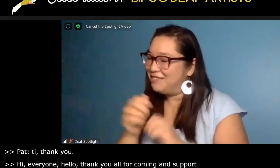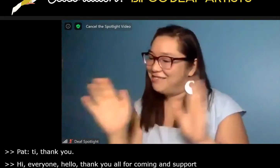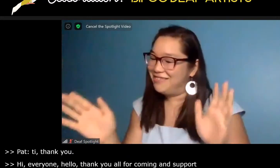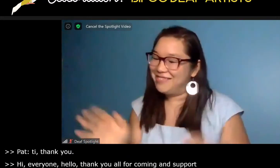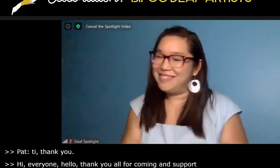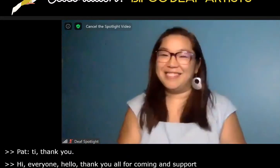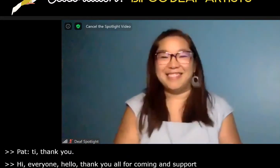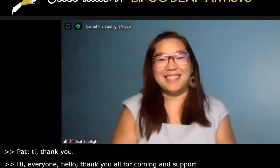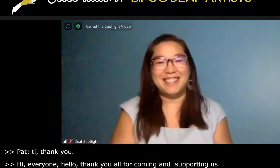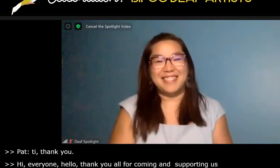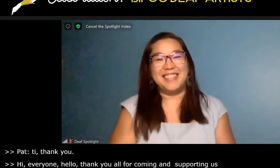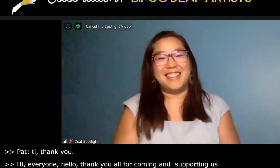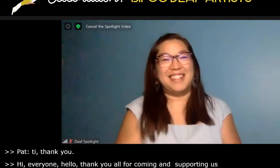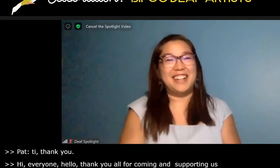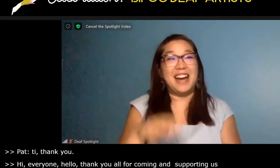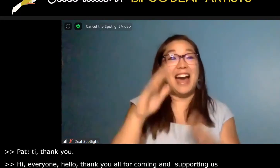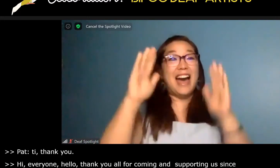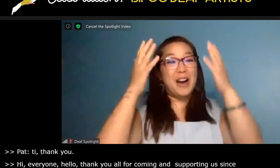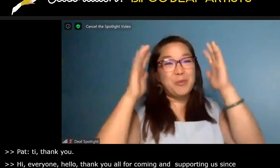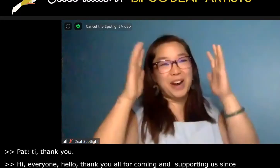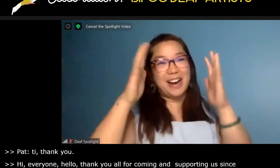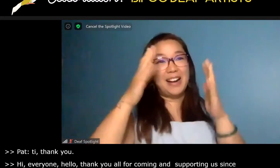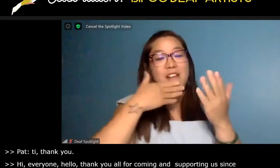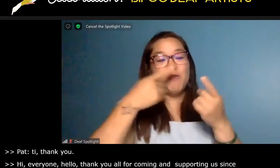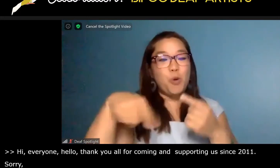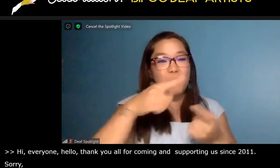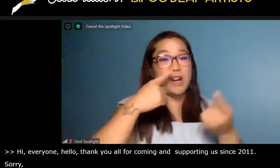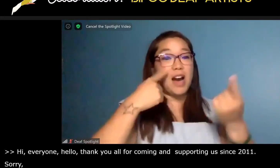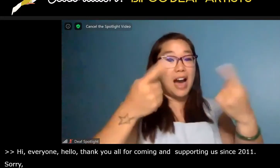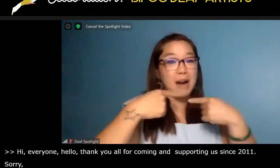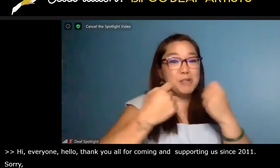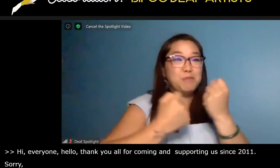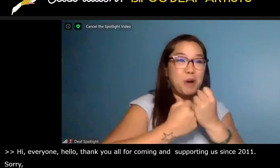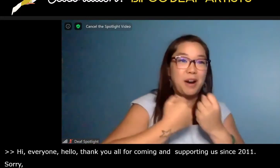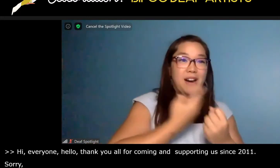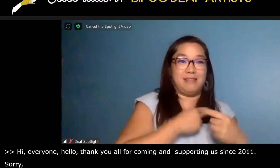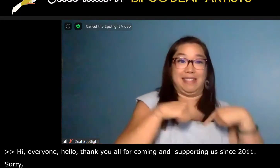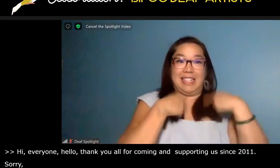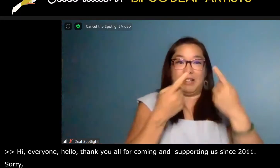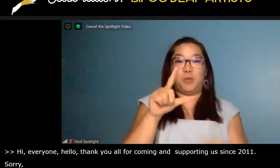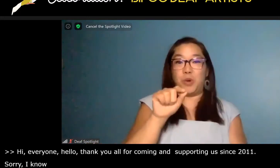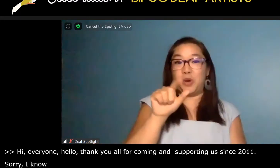2011. Sorry, I know we've jumped ahead a little bit, huh?